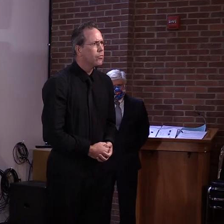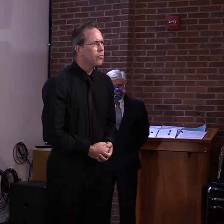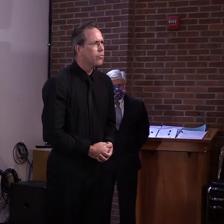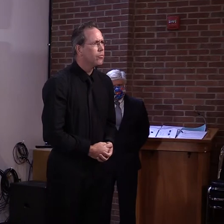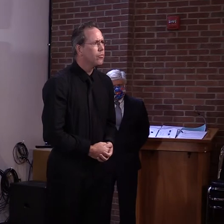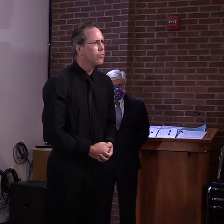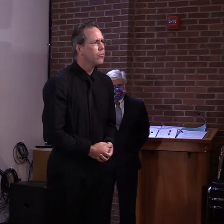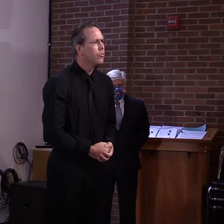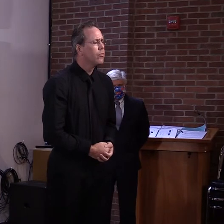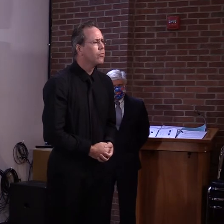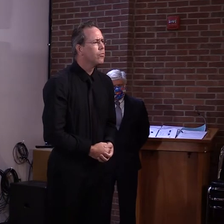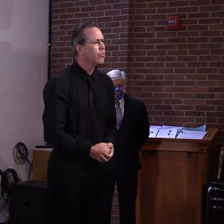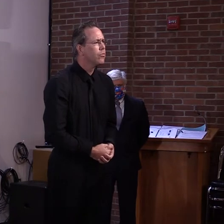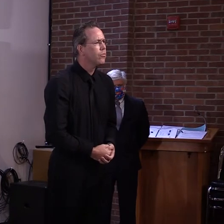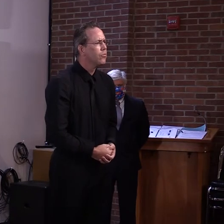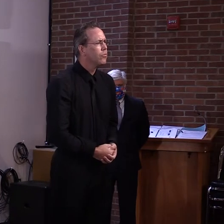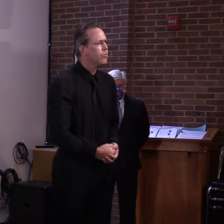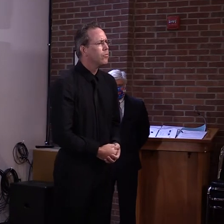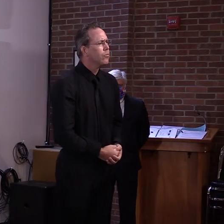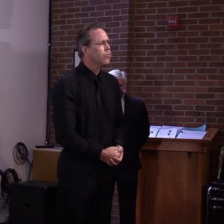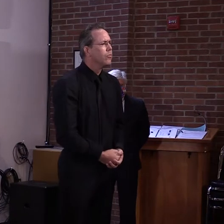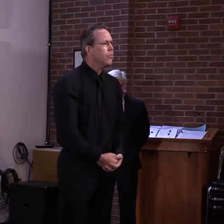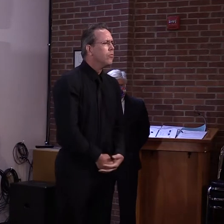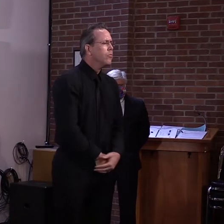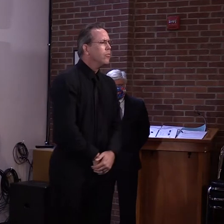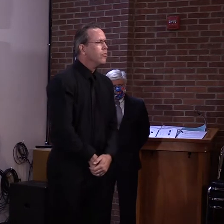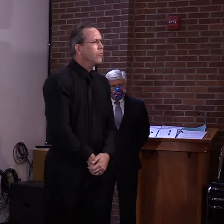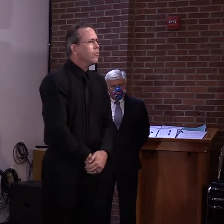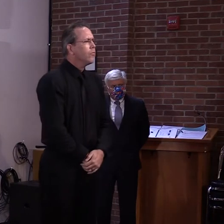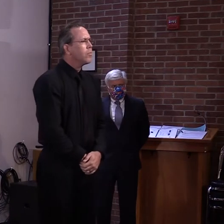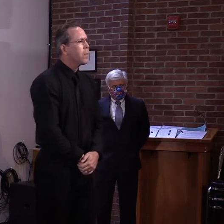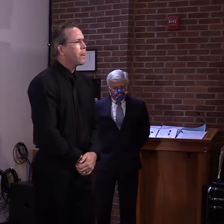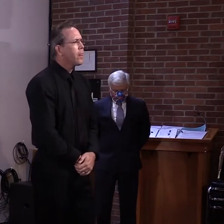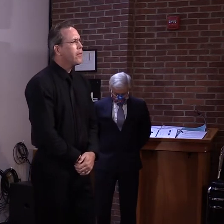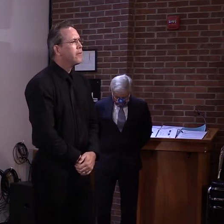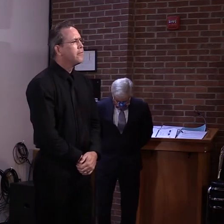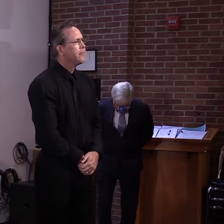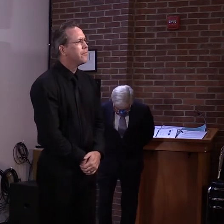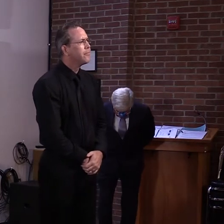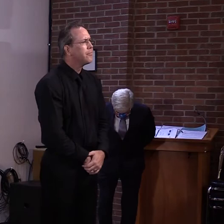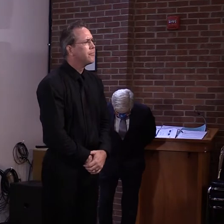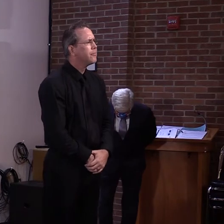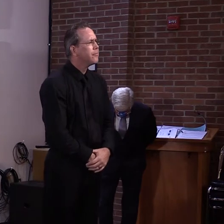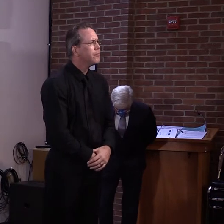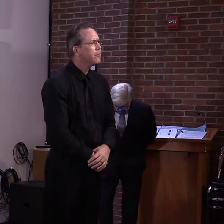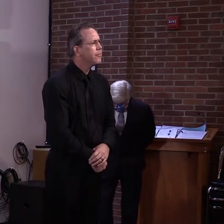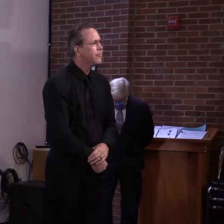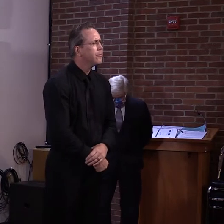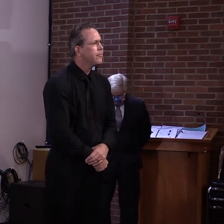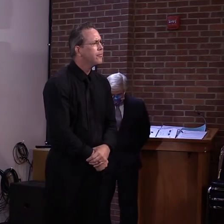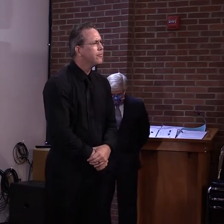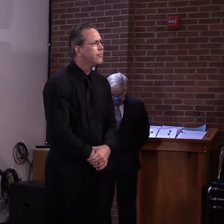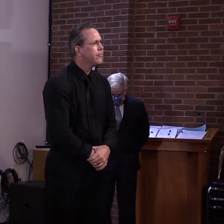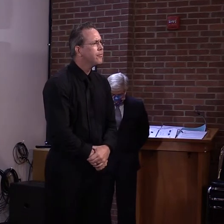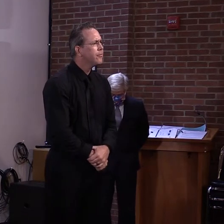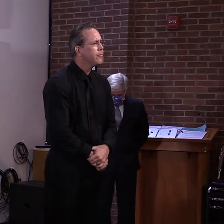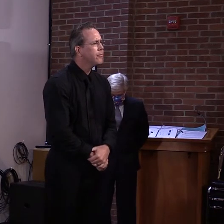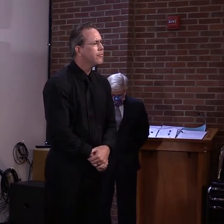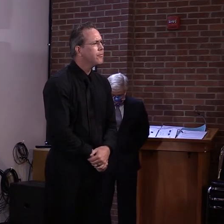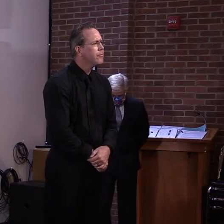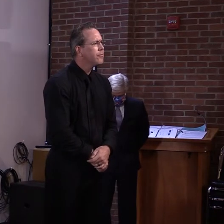that the leisure and hospitality industry has been hit the hardest of all the sectors as a result of the pandemic